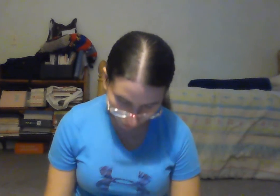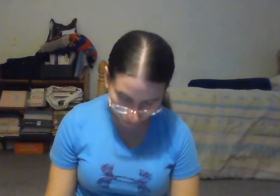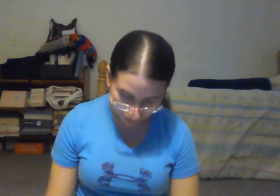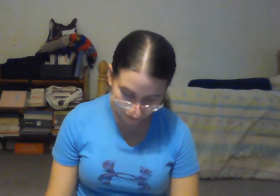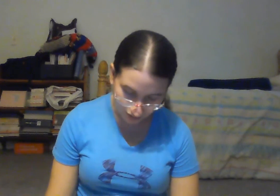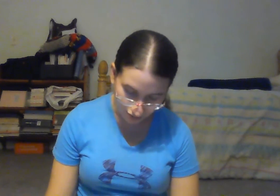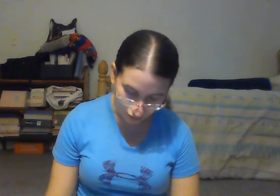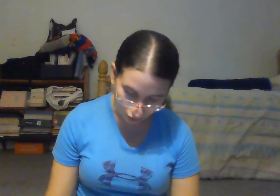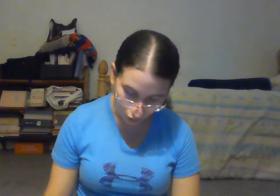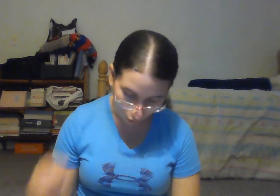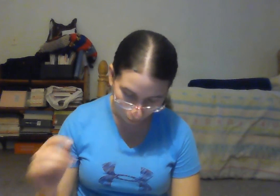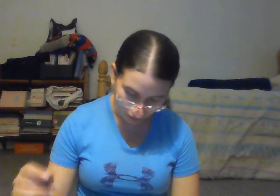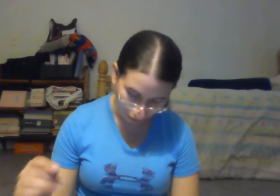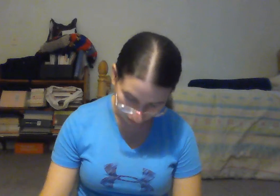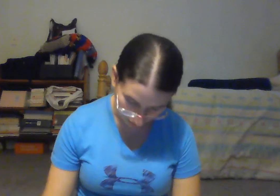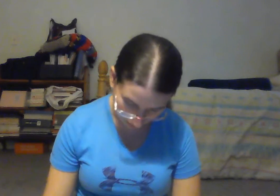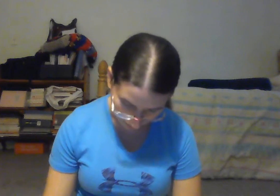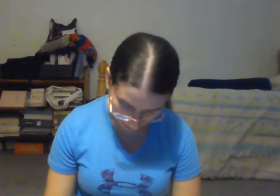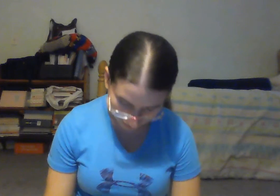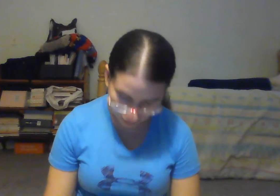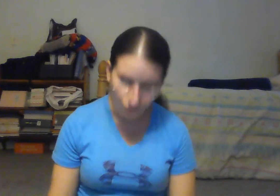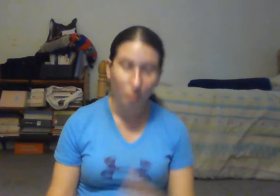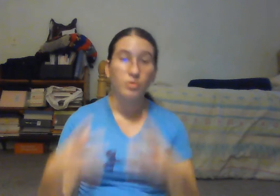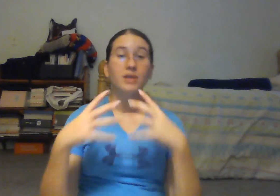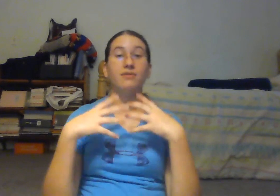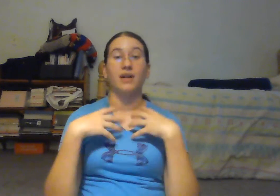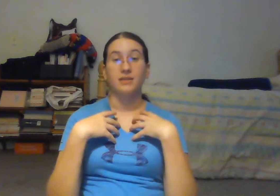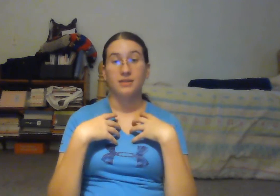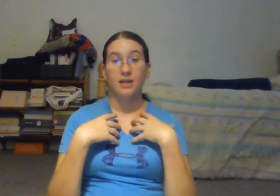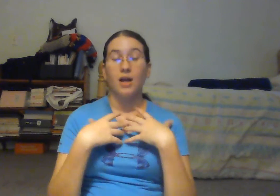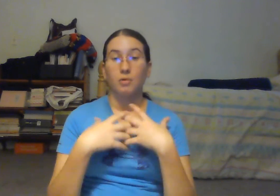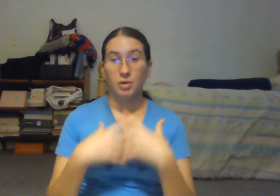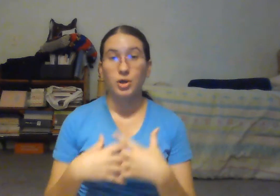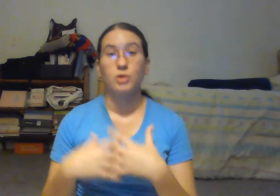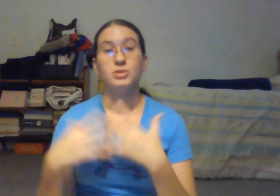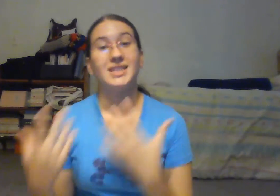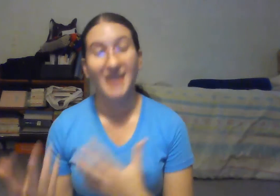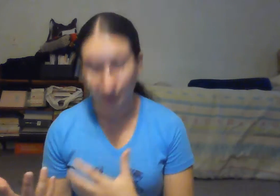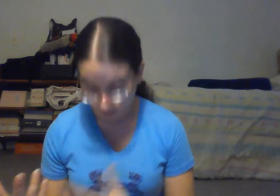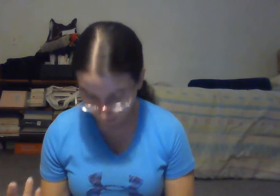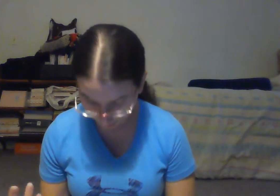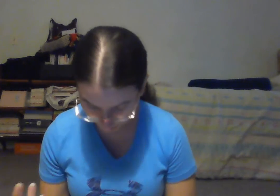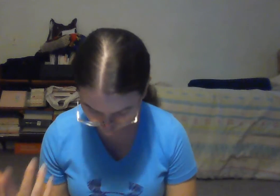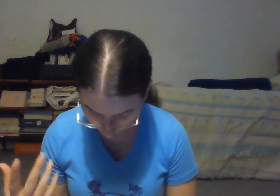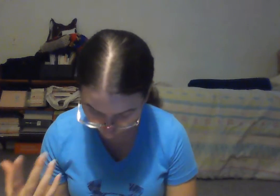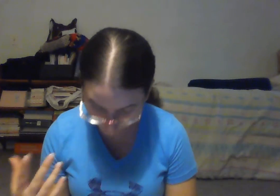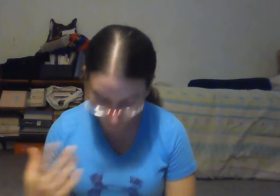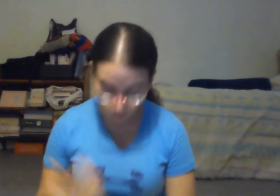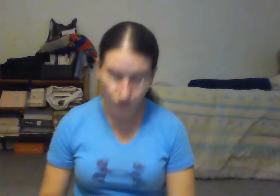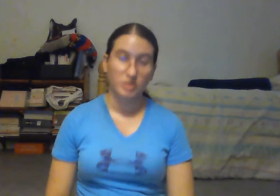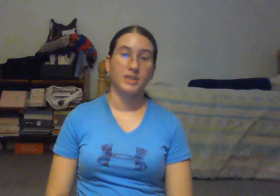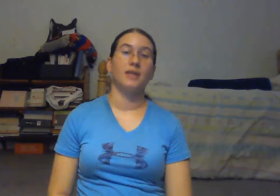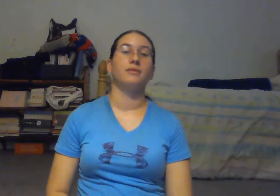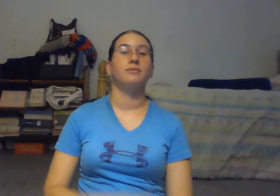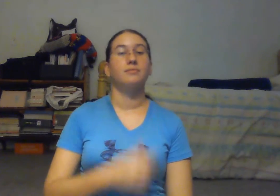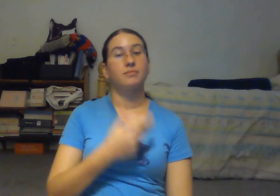3 of us go with Will, right? So the 3 of us will go together, right? The 3 of us will go together.